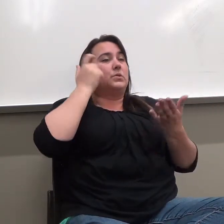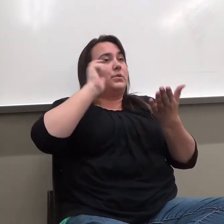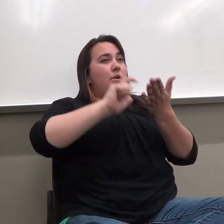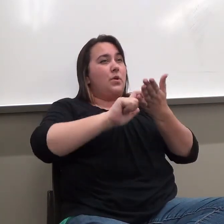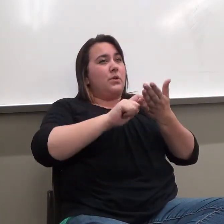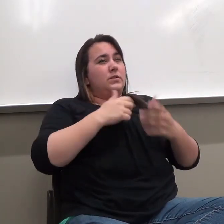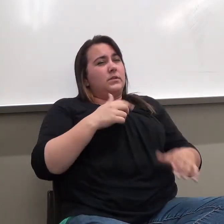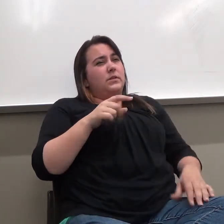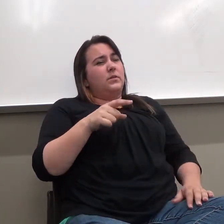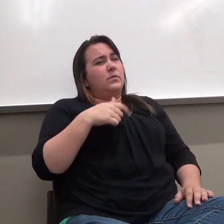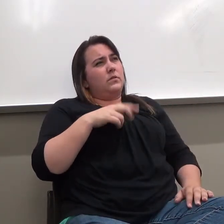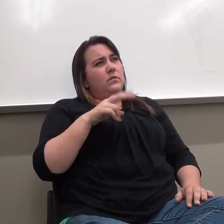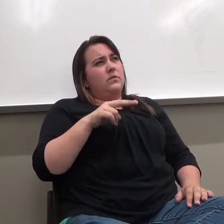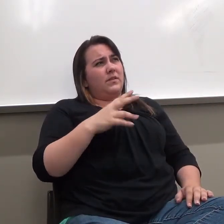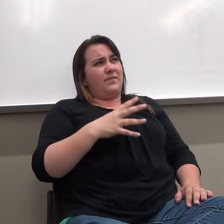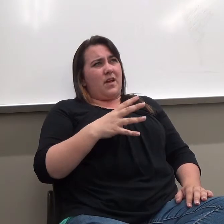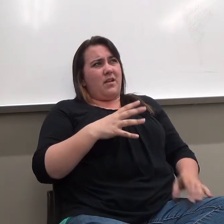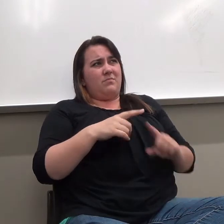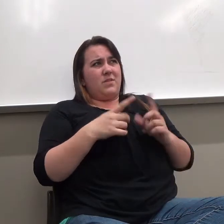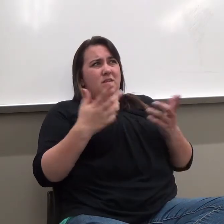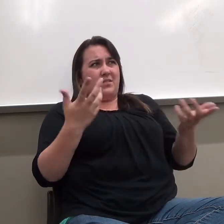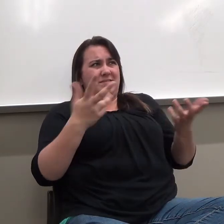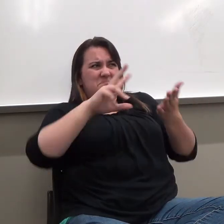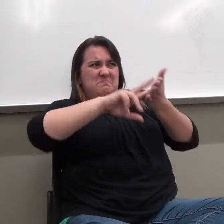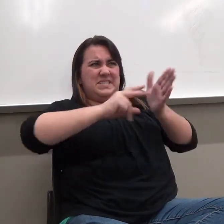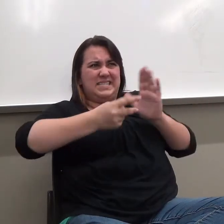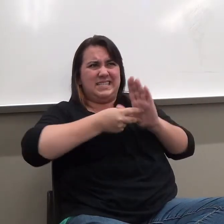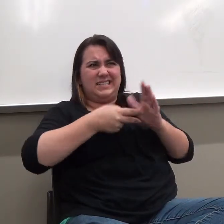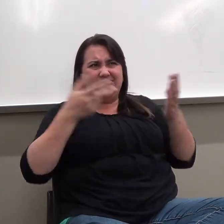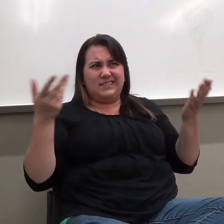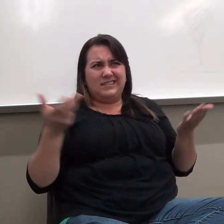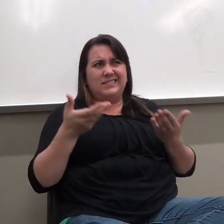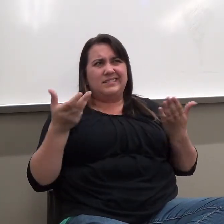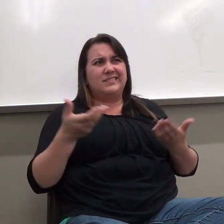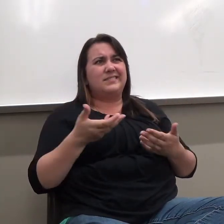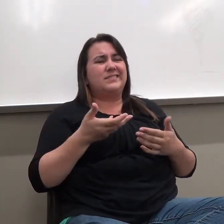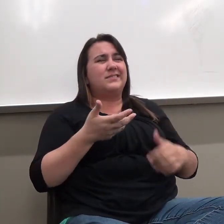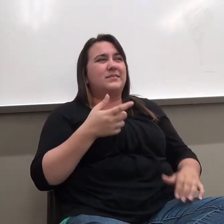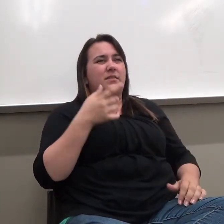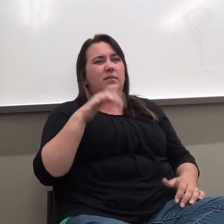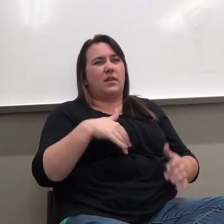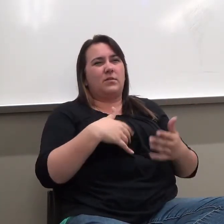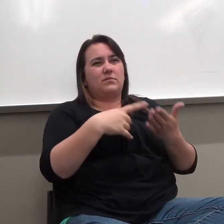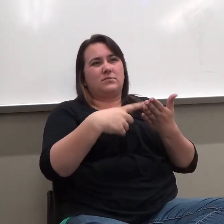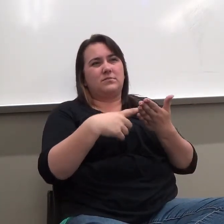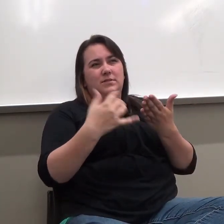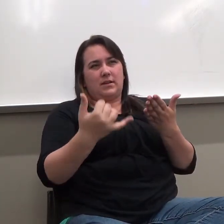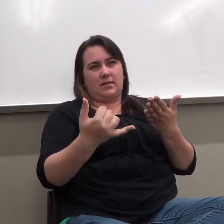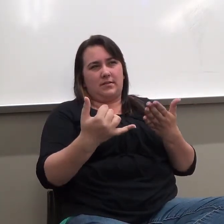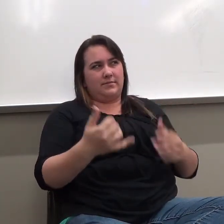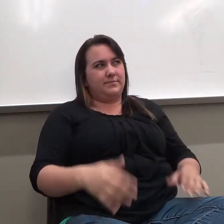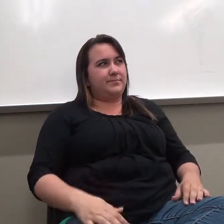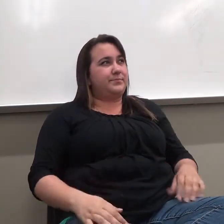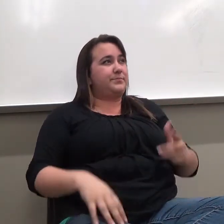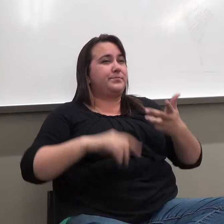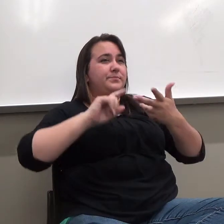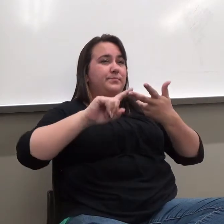well, yeah, that's fine, but what does that mean? Okay, so that's what we're going to talk about. So the rule for